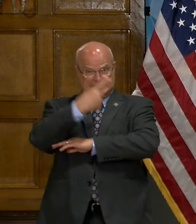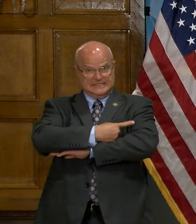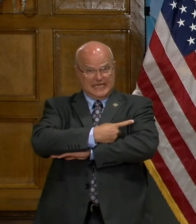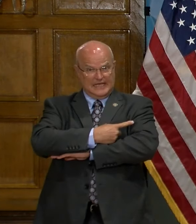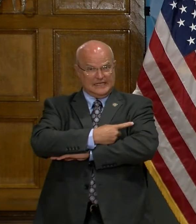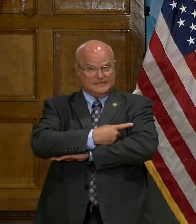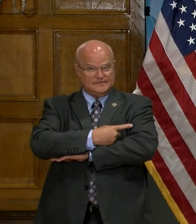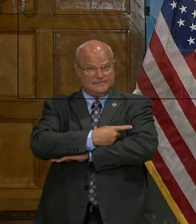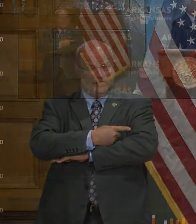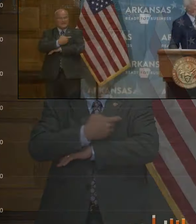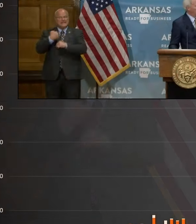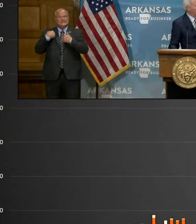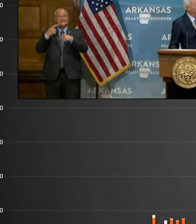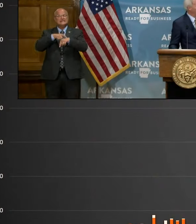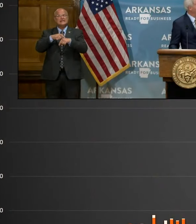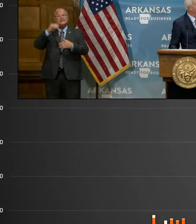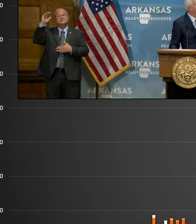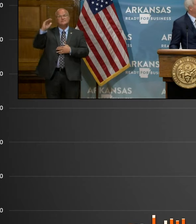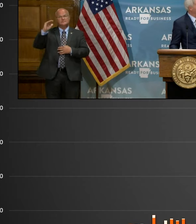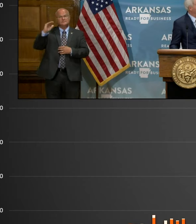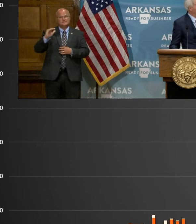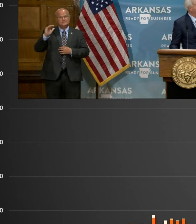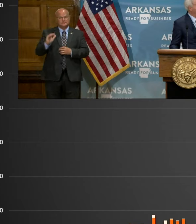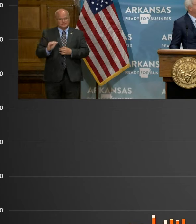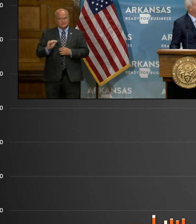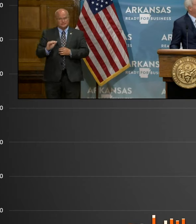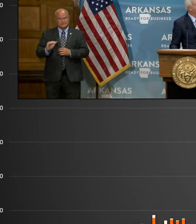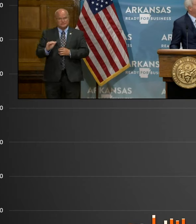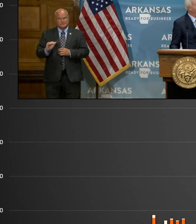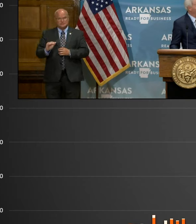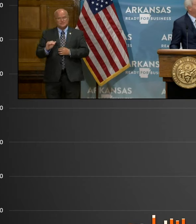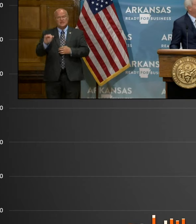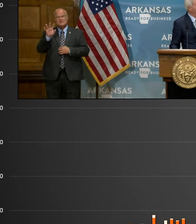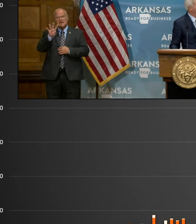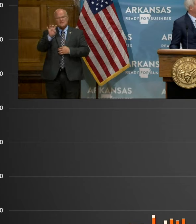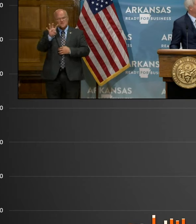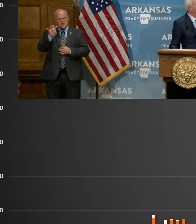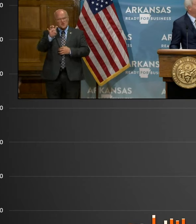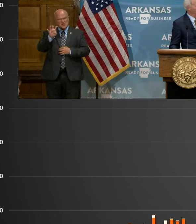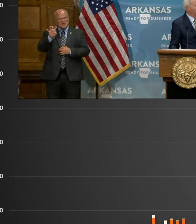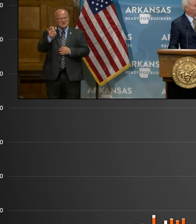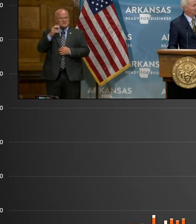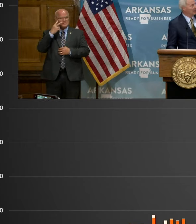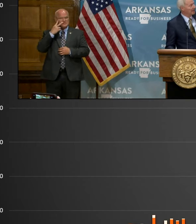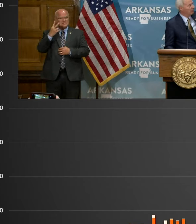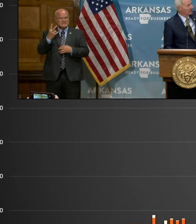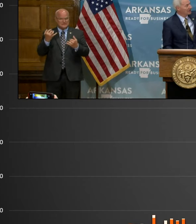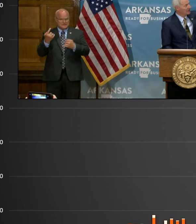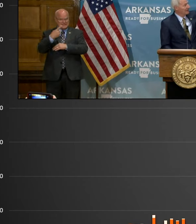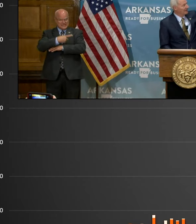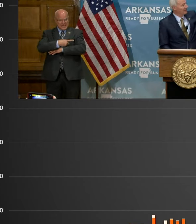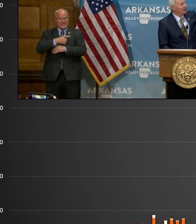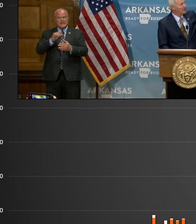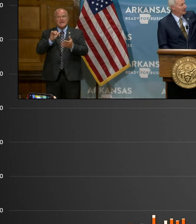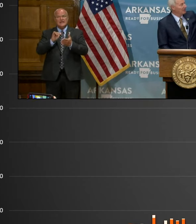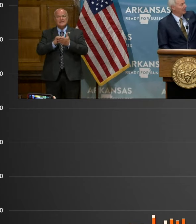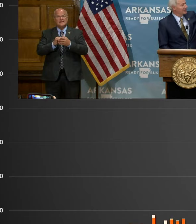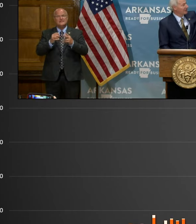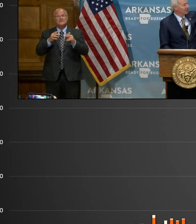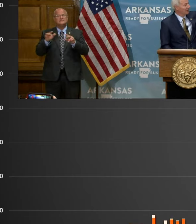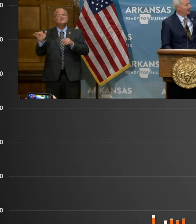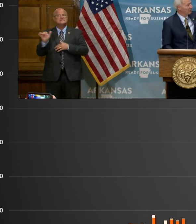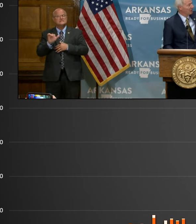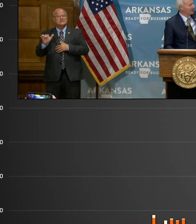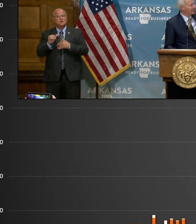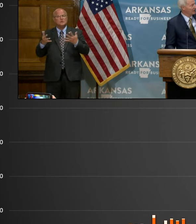day, and since then it's been down. We've been right at 400, as you can see from today, which is very